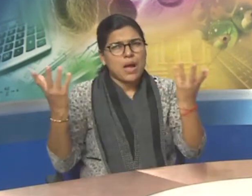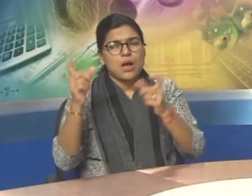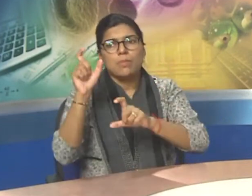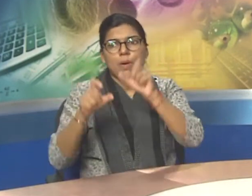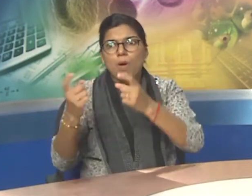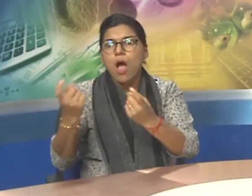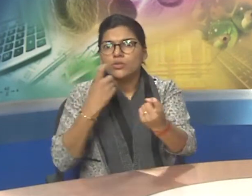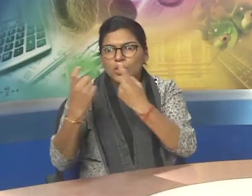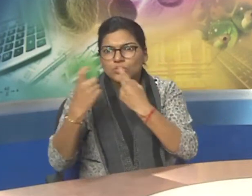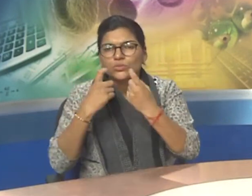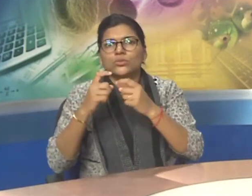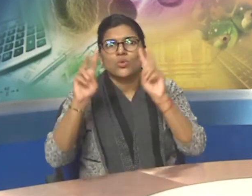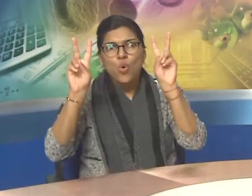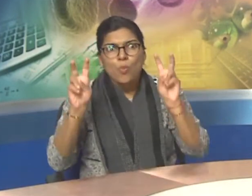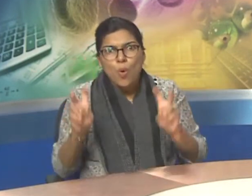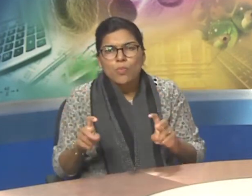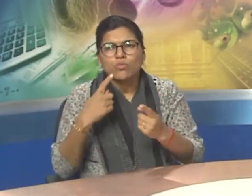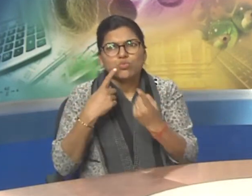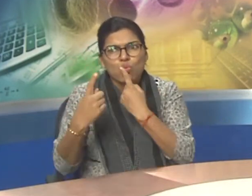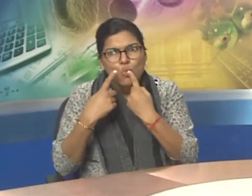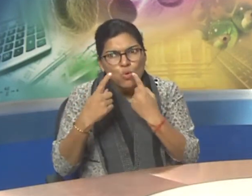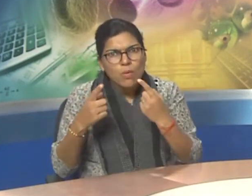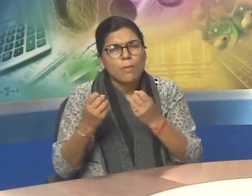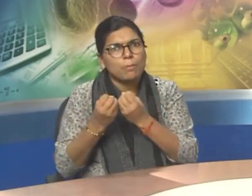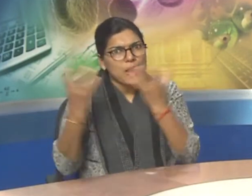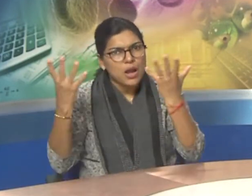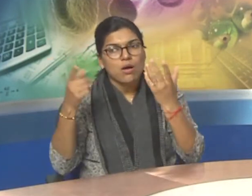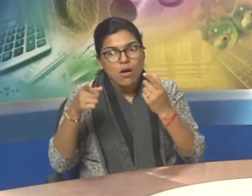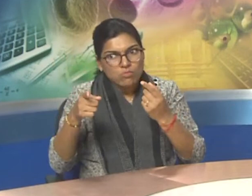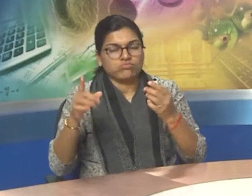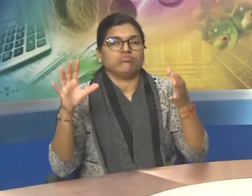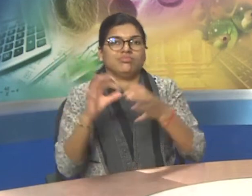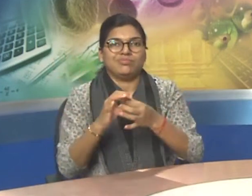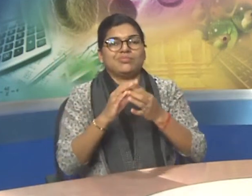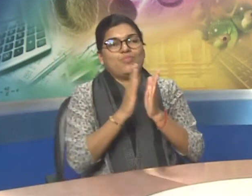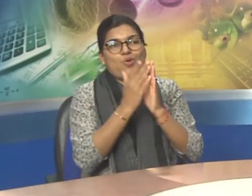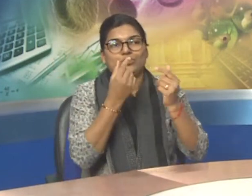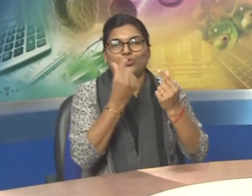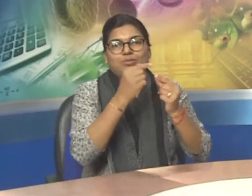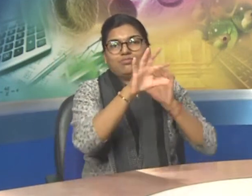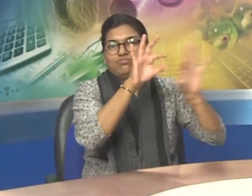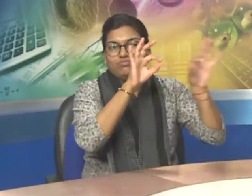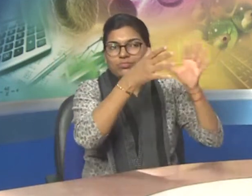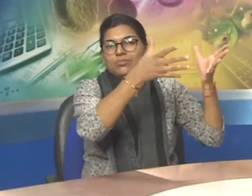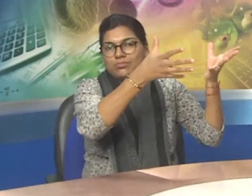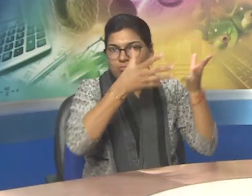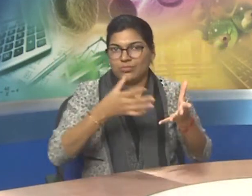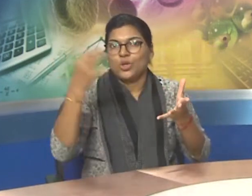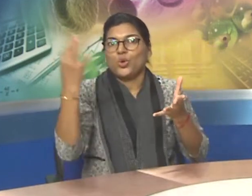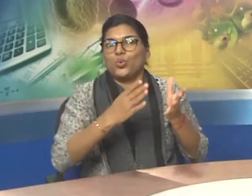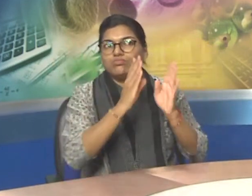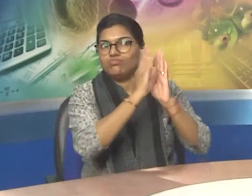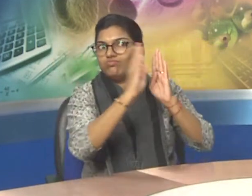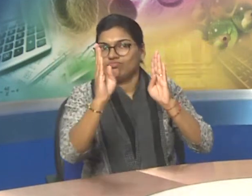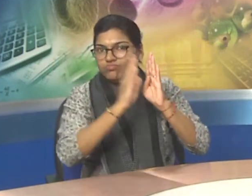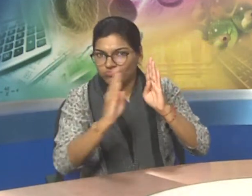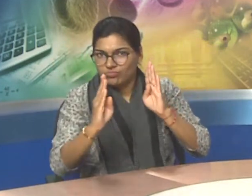the choice of the books and the choice of the staff, these are the 2 necessary obligations of the library